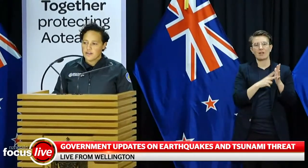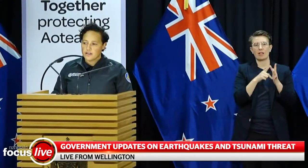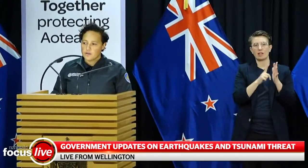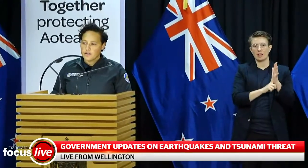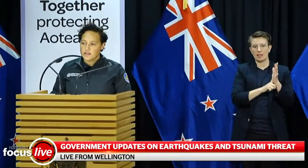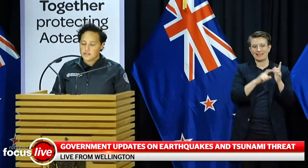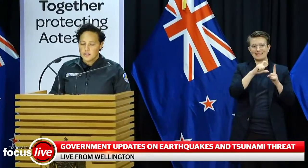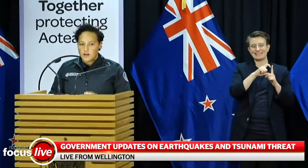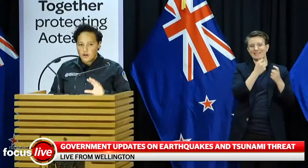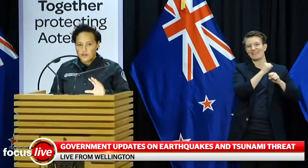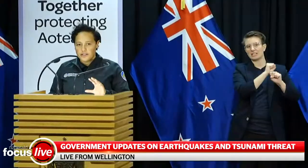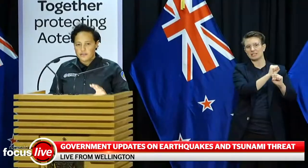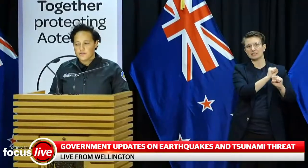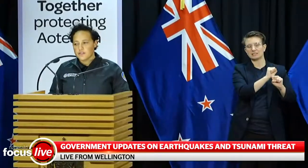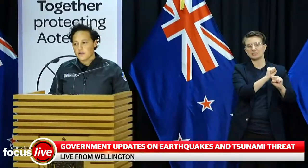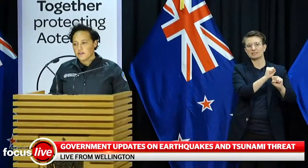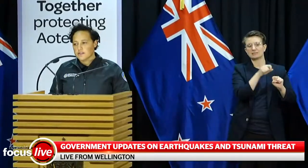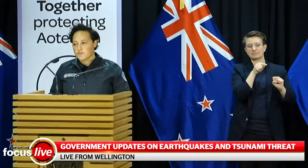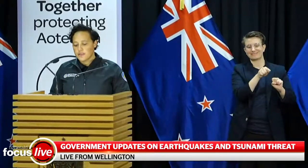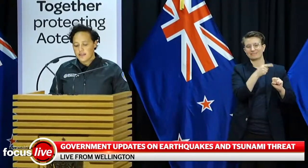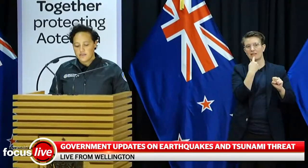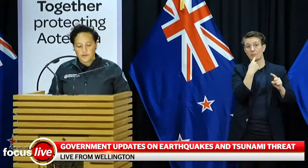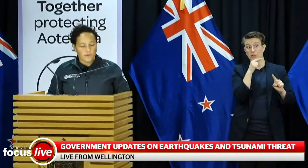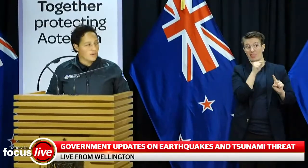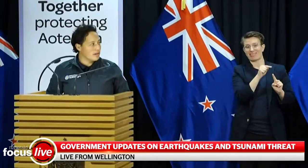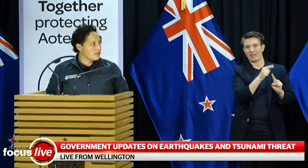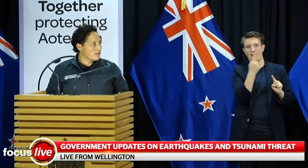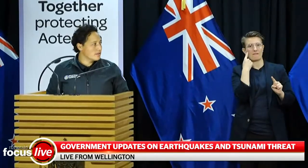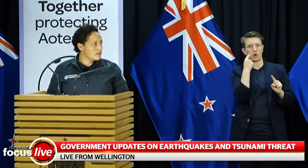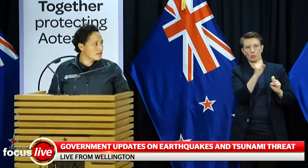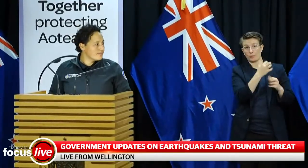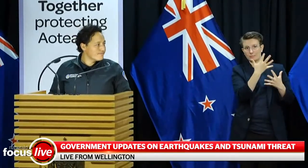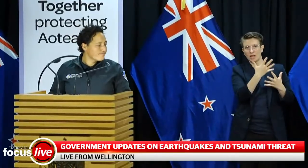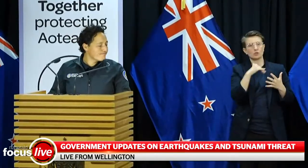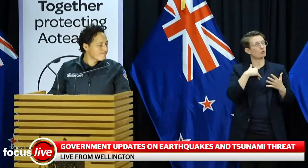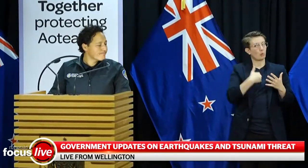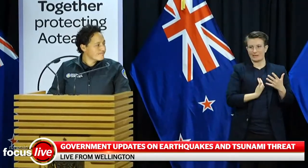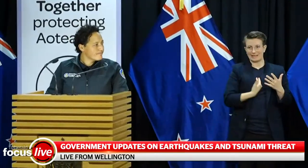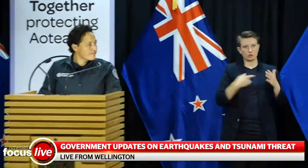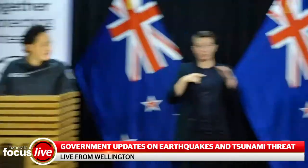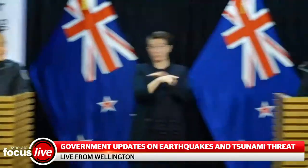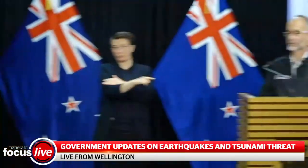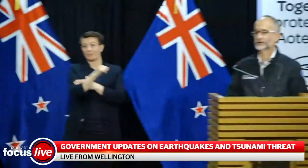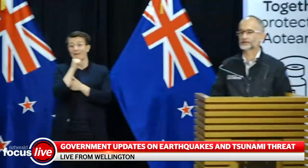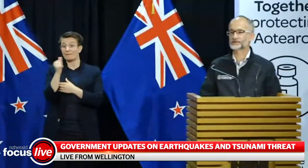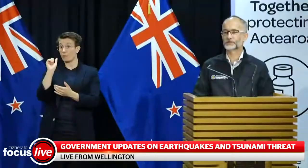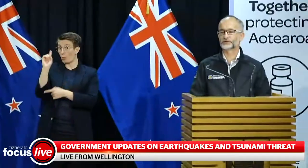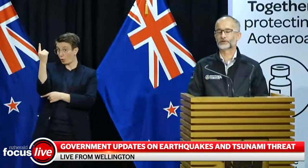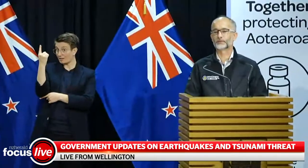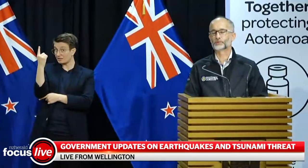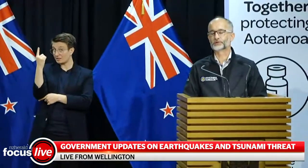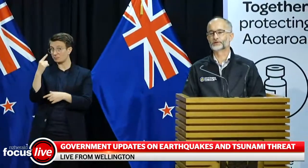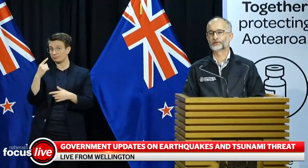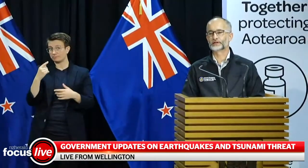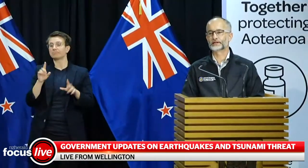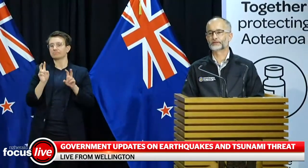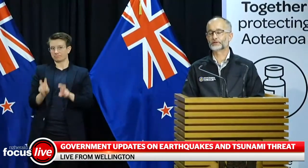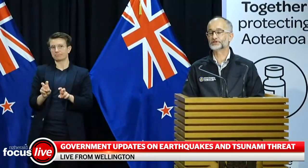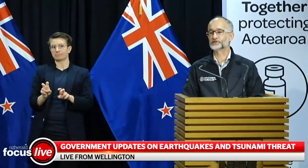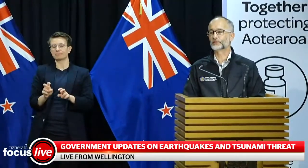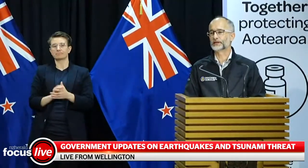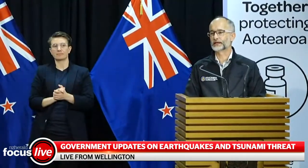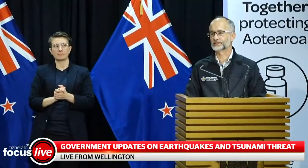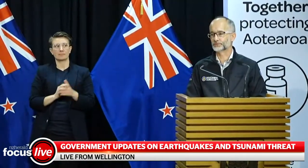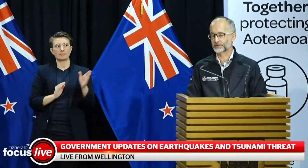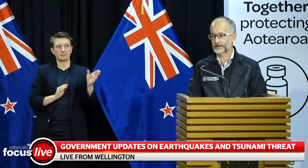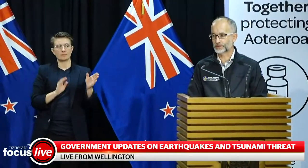to evacuate, only in those areas where they have been required to do so. That's correct. Auckland is not within the